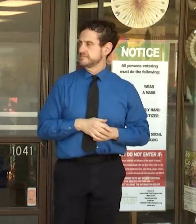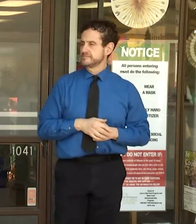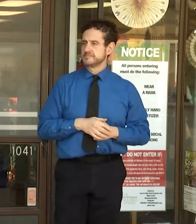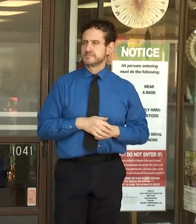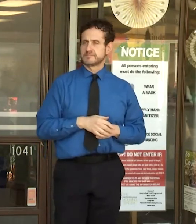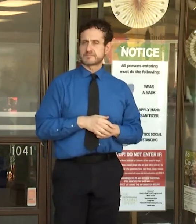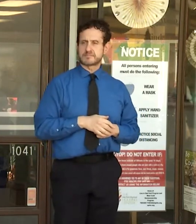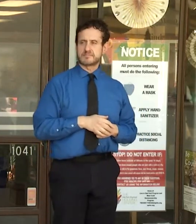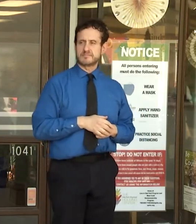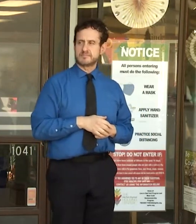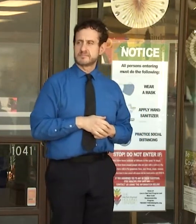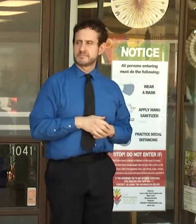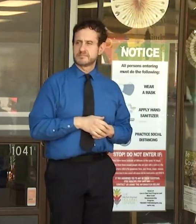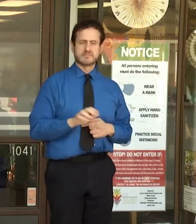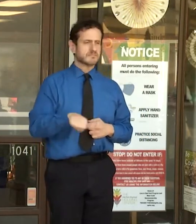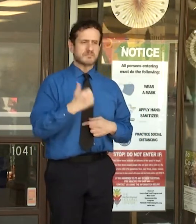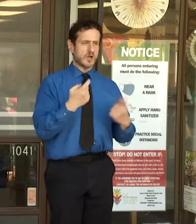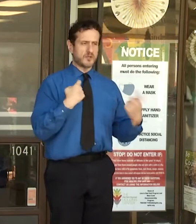All right, do you have any other questions?